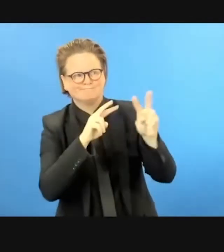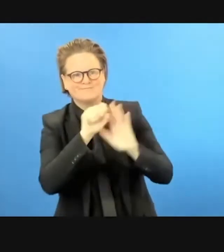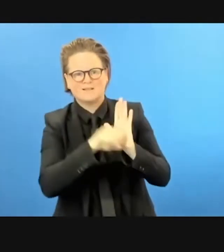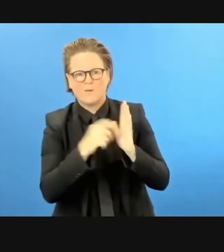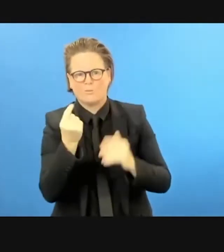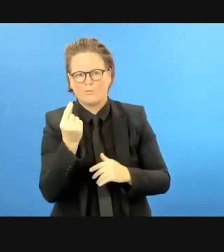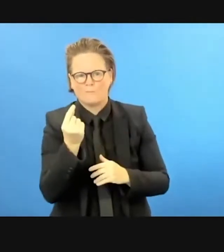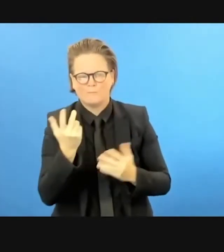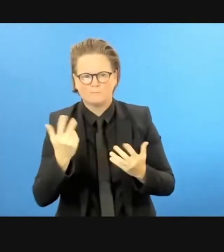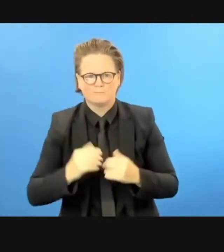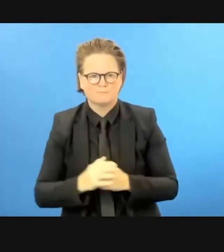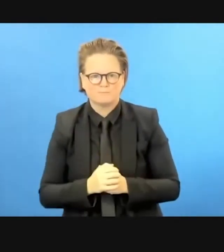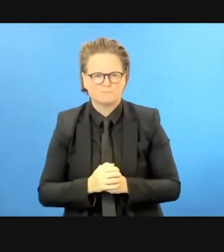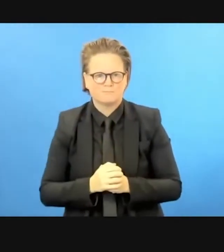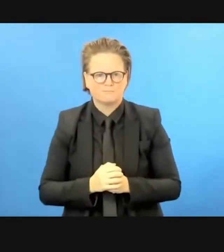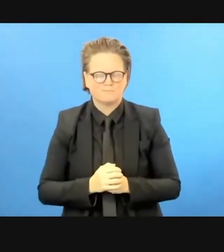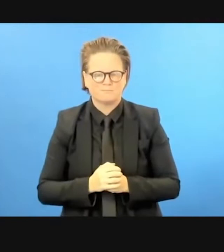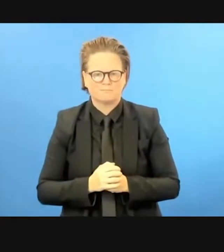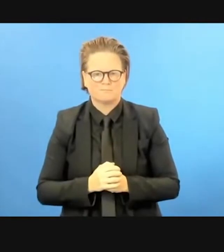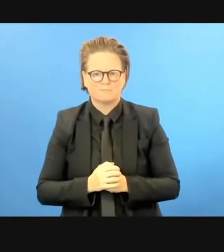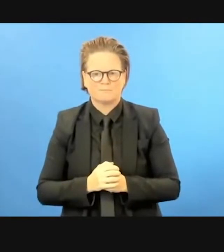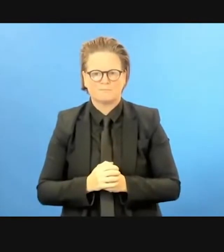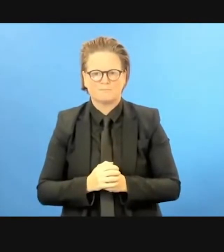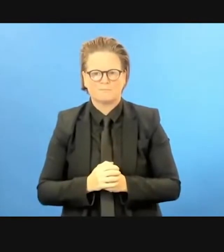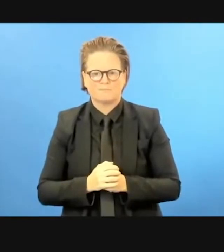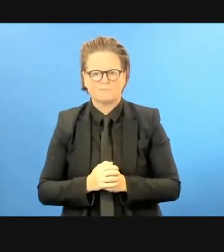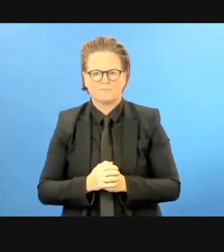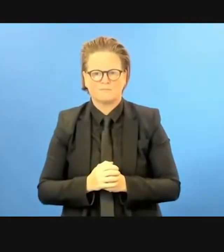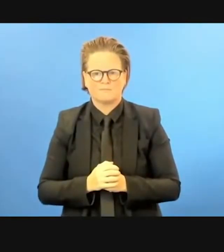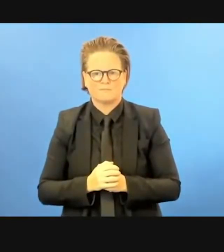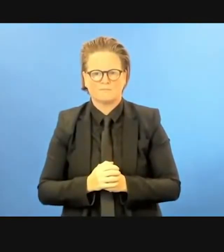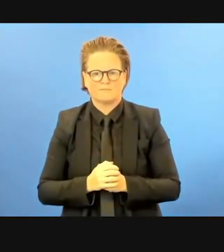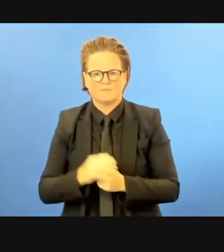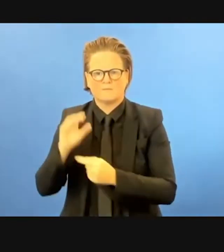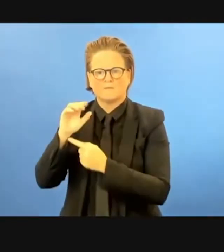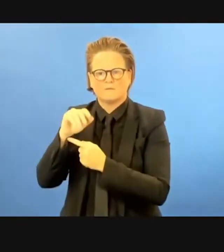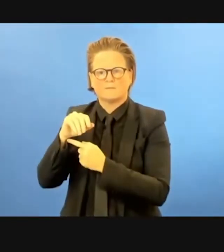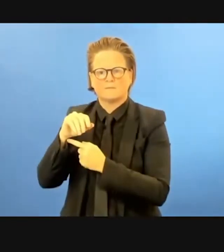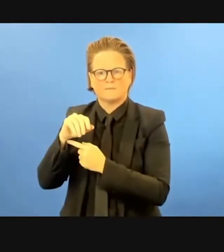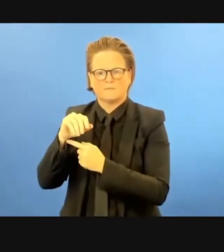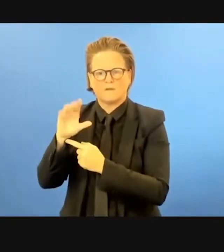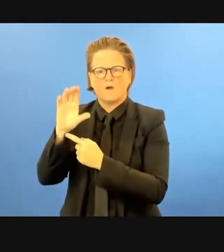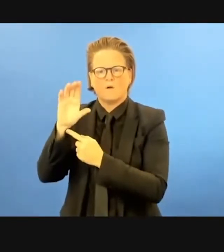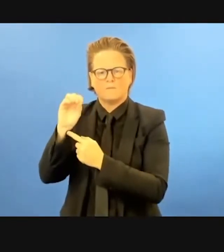for comorbidity conditions that are not on the list, but they're at risk nonetheless?